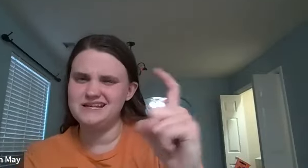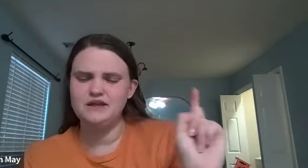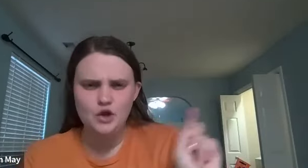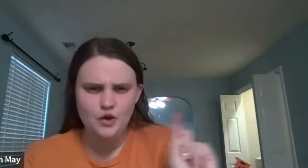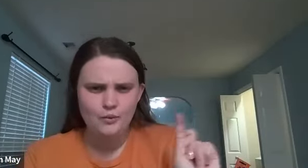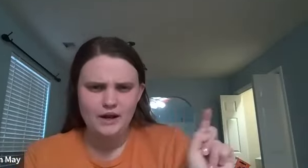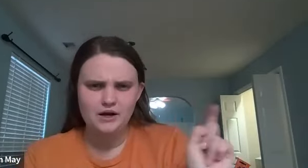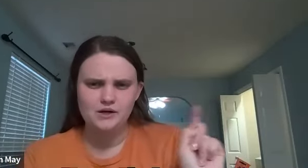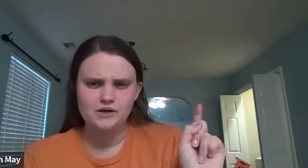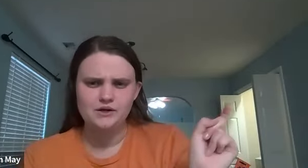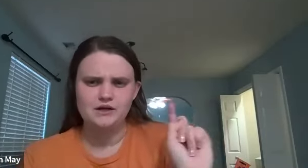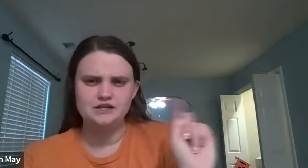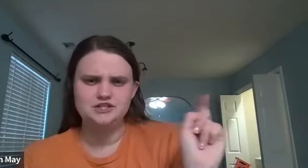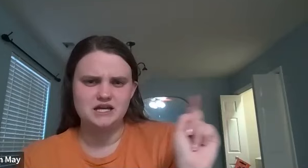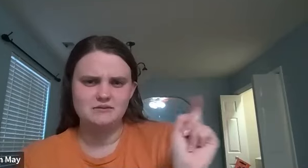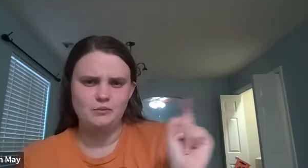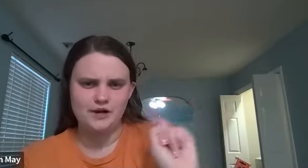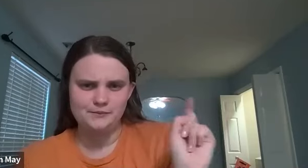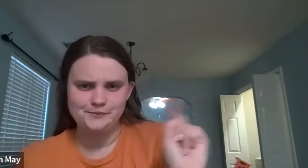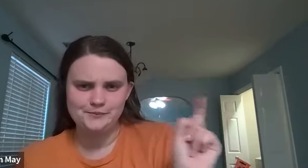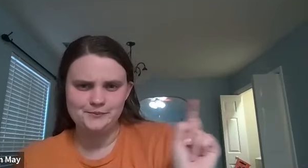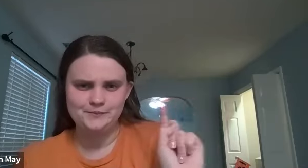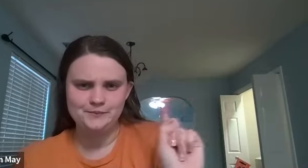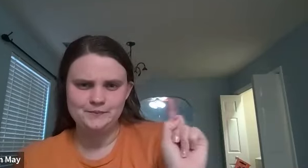slightly where. You shake it. Where.